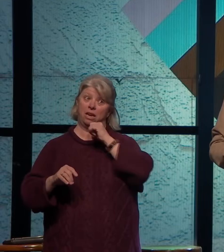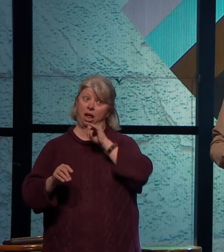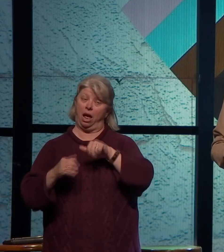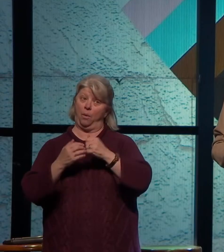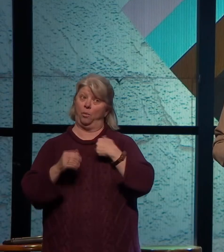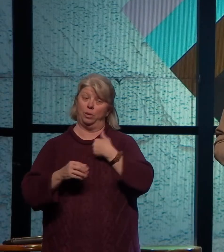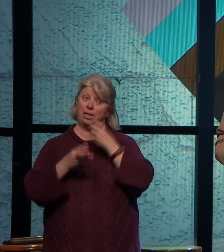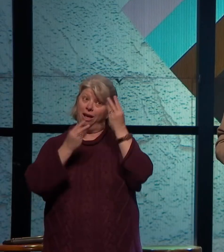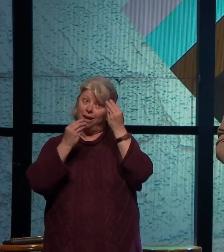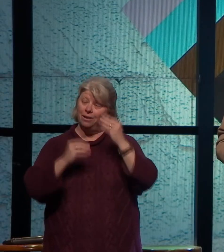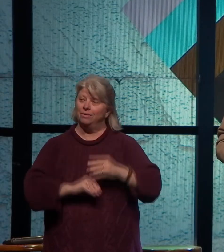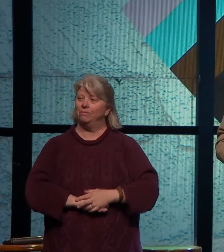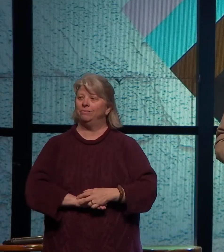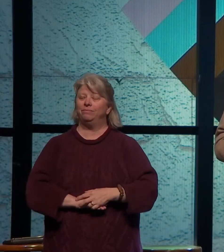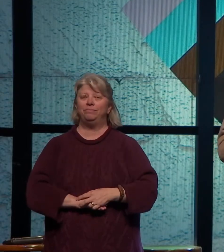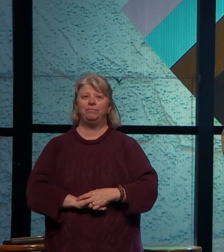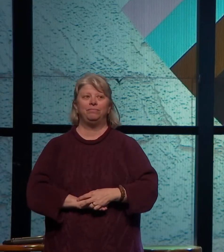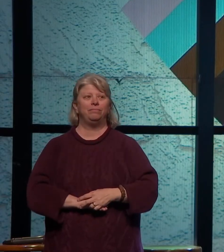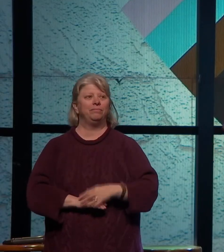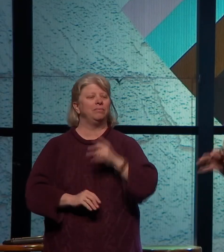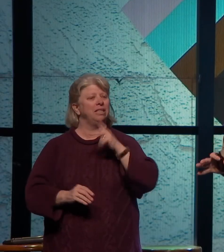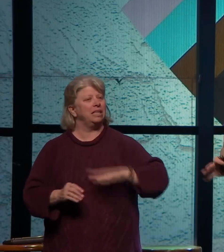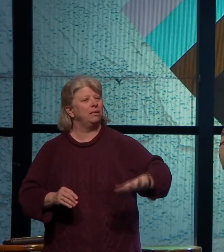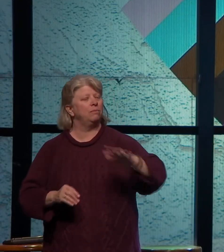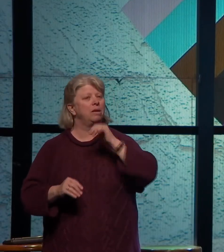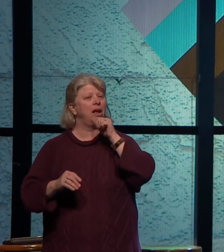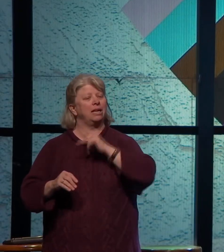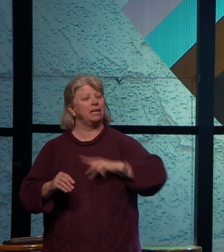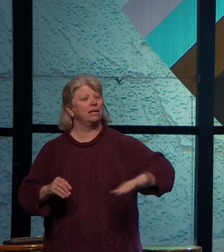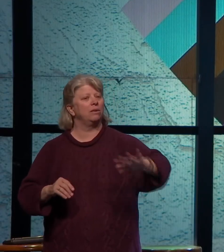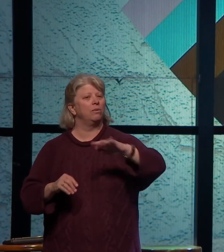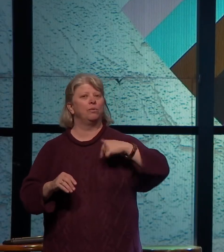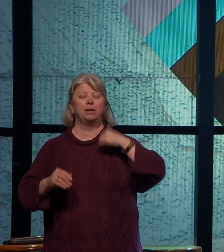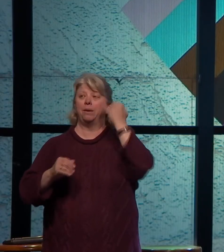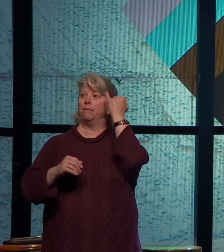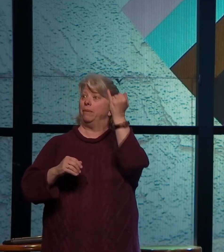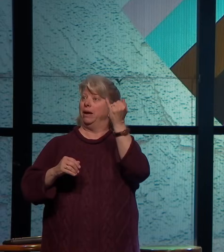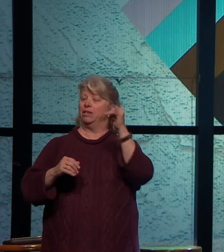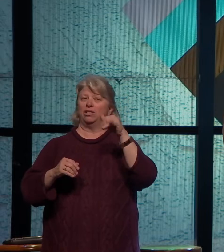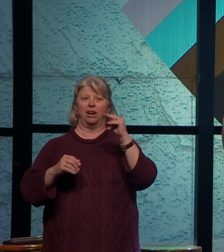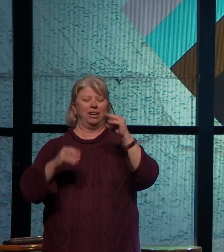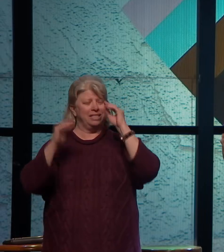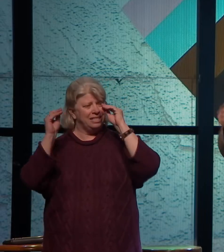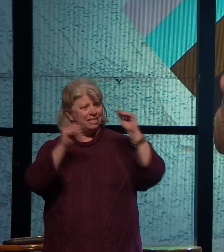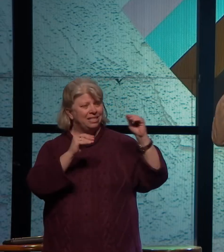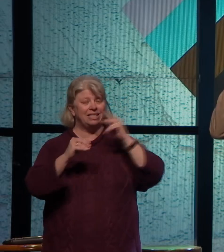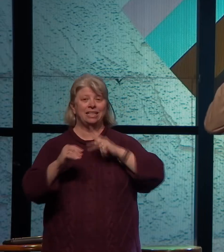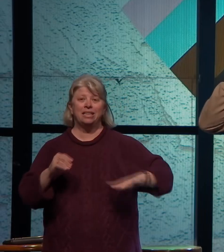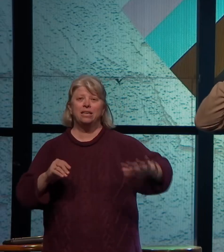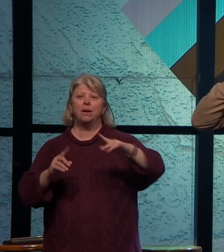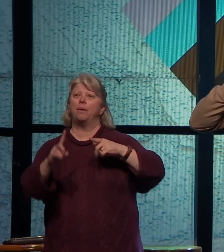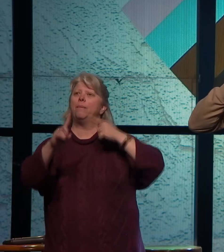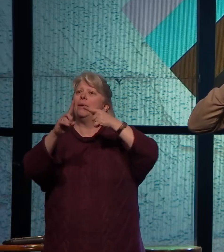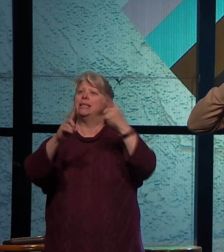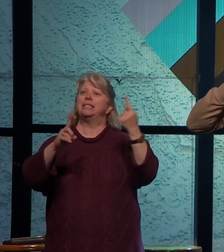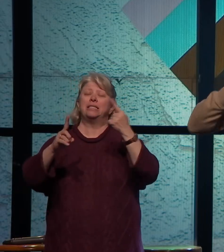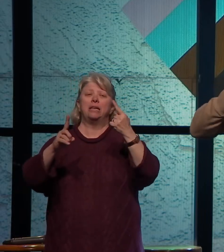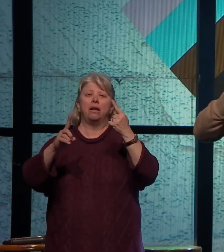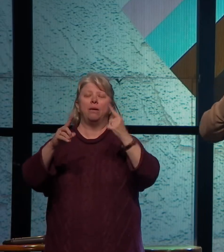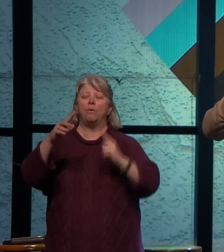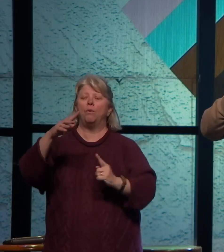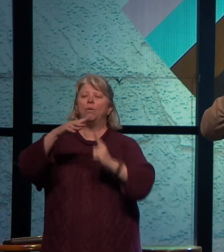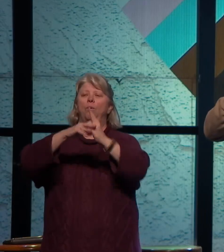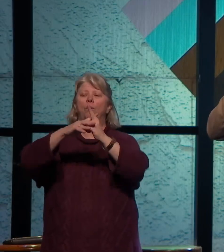thought. His kingdom is not the kingdom that we imagine. What John is teaching is that his kingdom is about something that is manifest